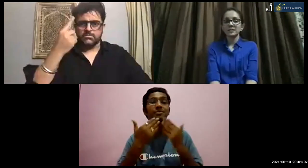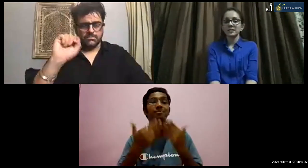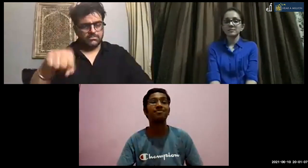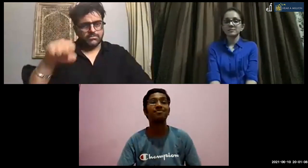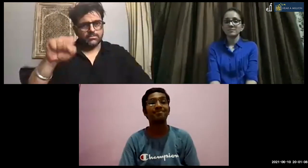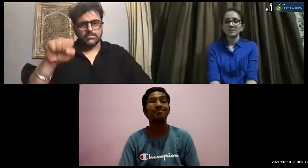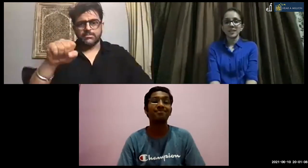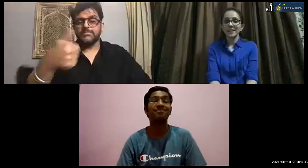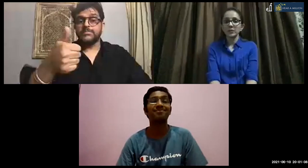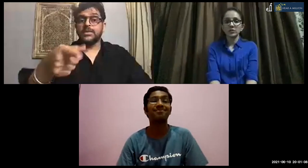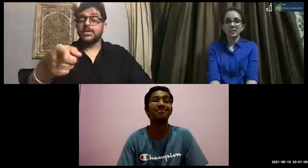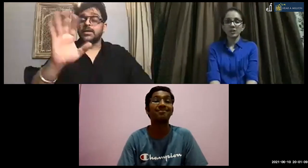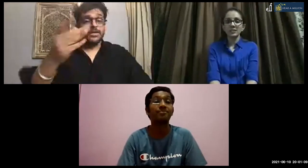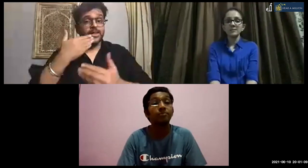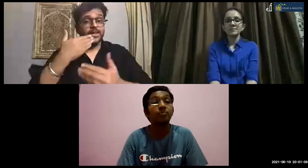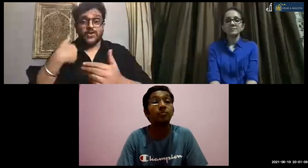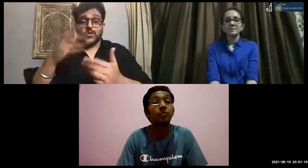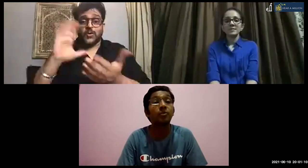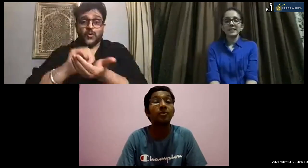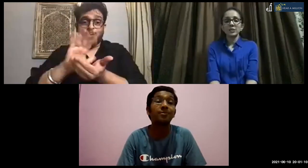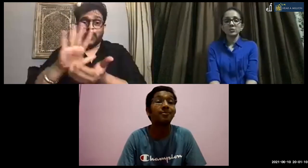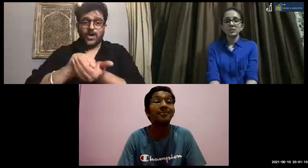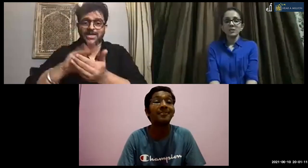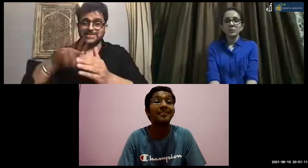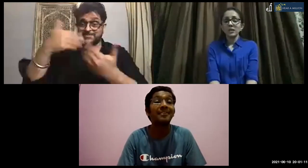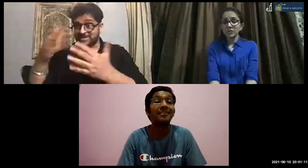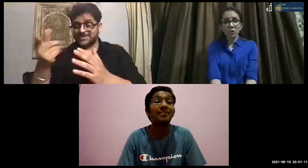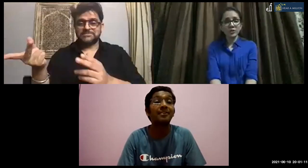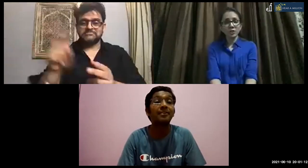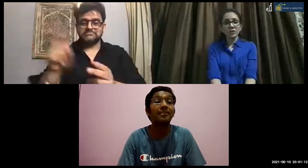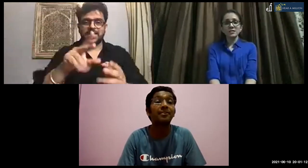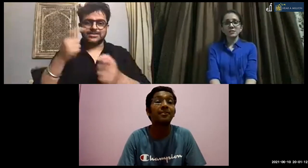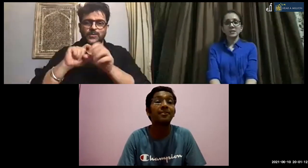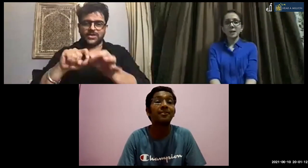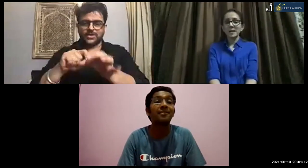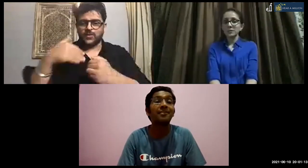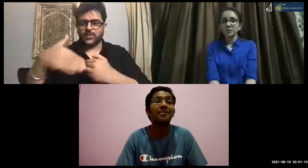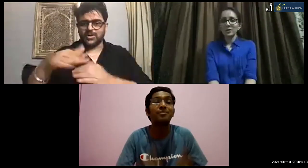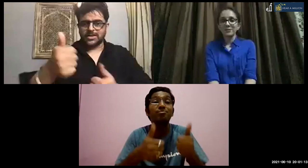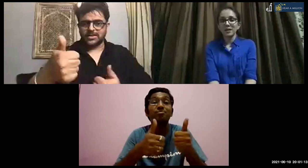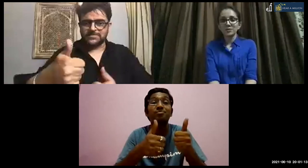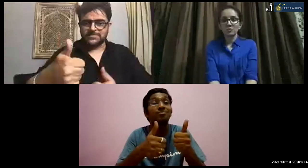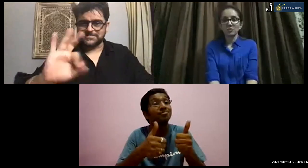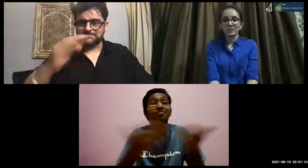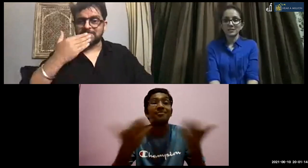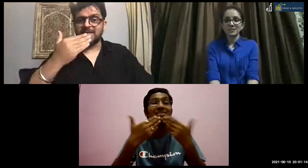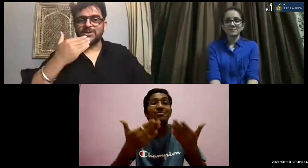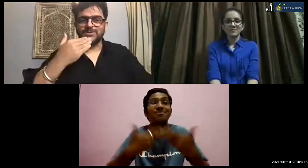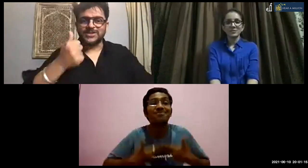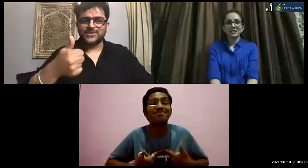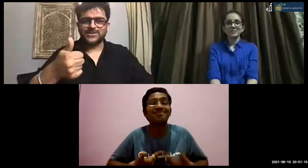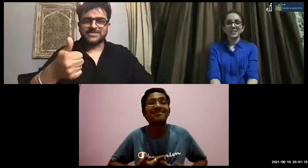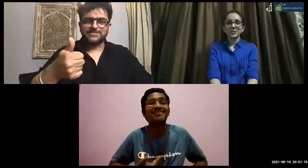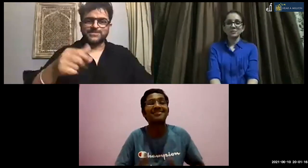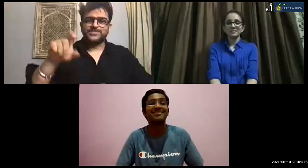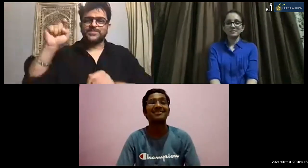Great. Yeah, we totally got it. Thank you. We'll just hold your thoughts. We'll come back to you and we'll ask you more questions.